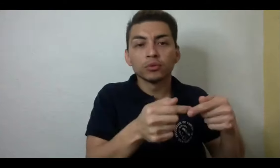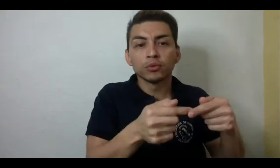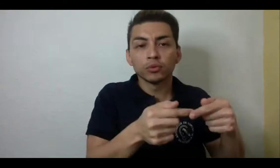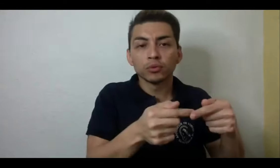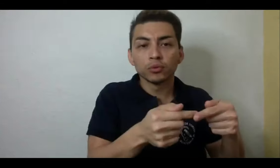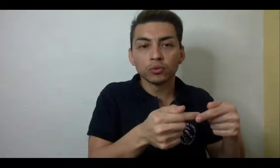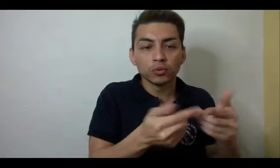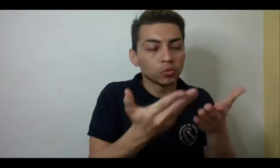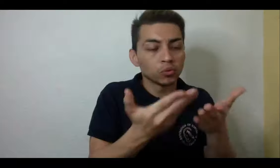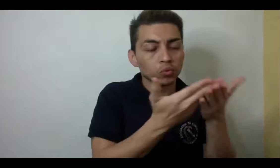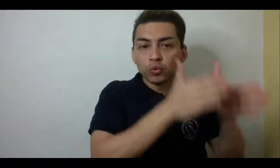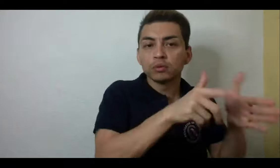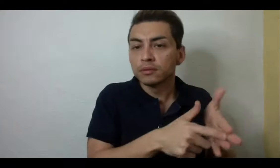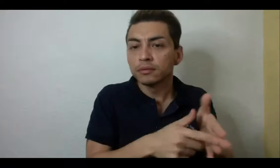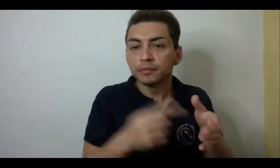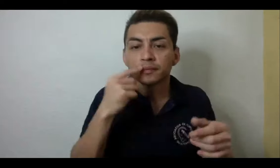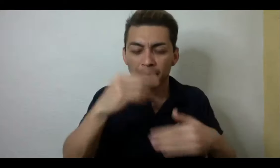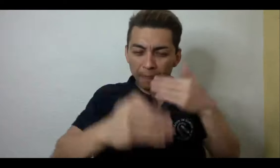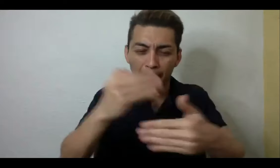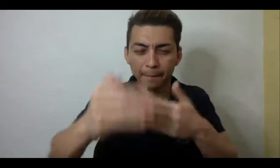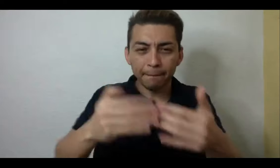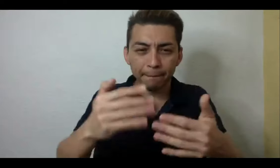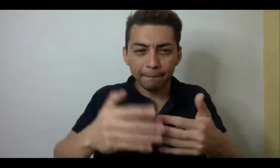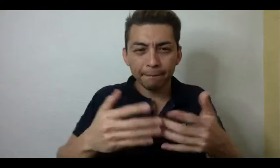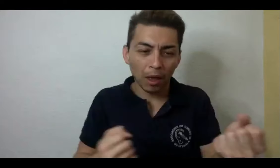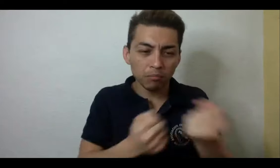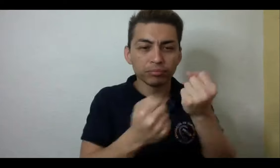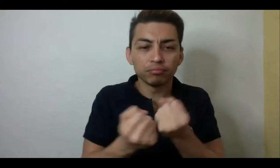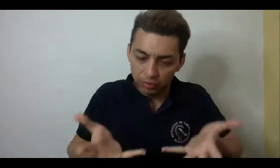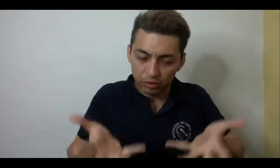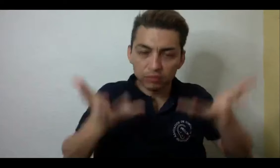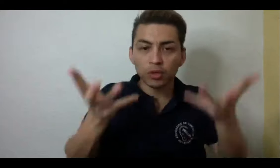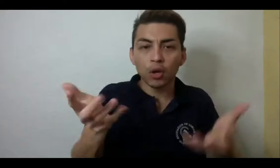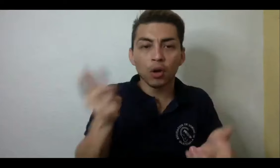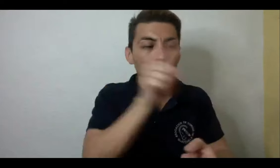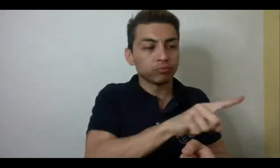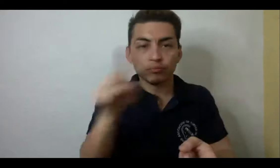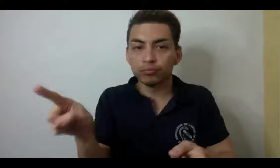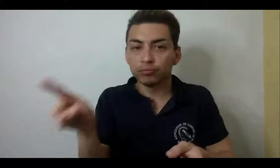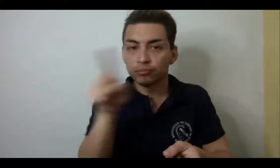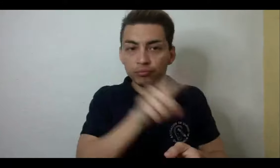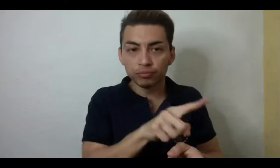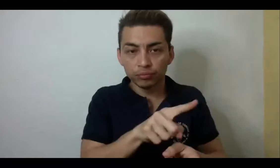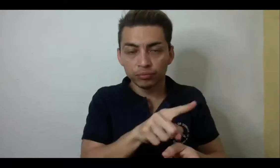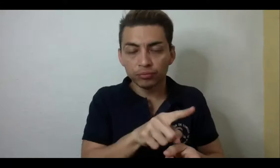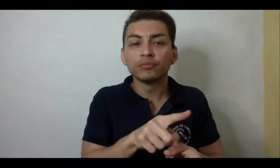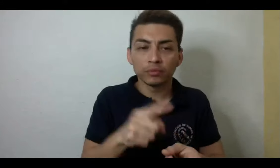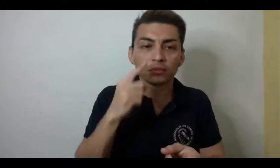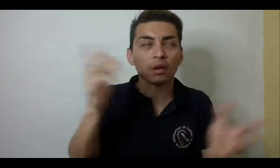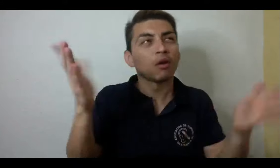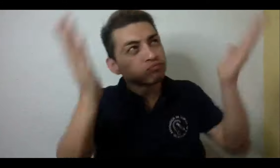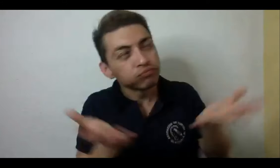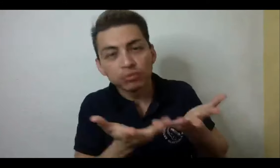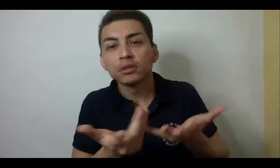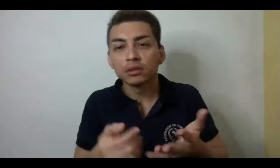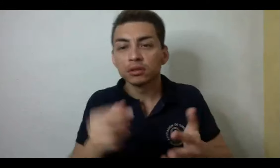monitors the educational progress of the Sustainable Development Goal 4 within the framework of the 2030 Agenda